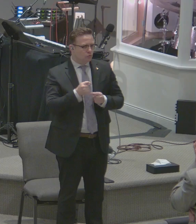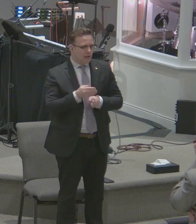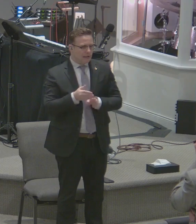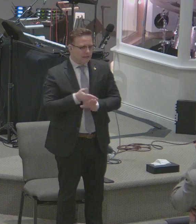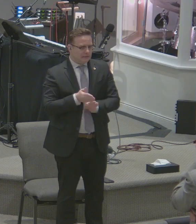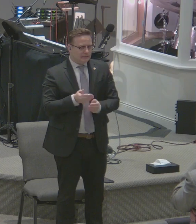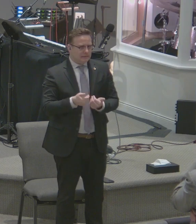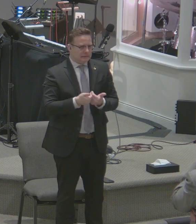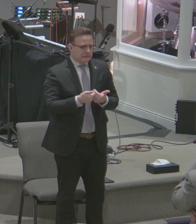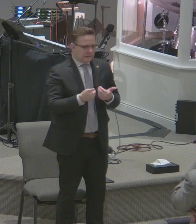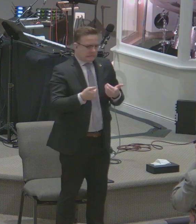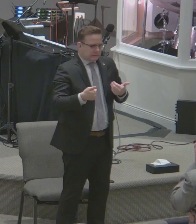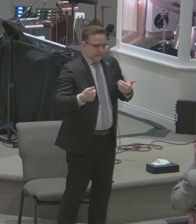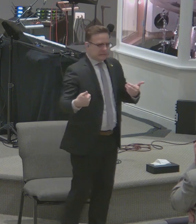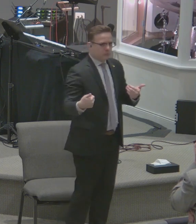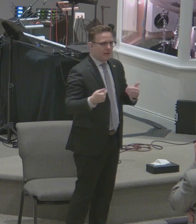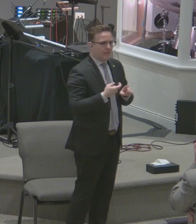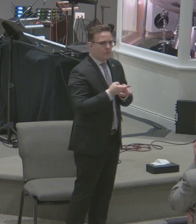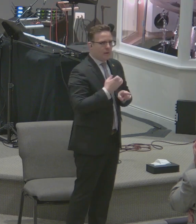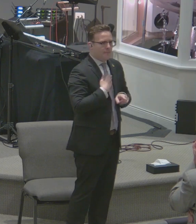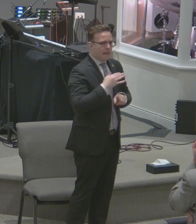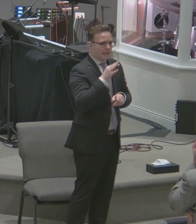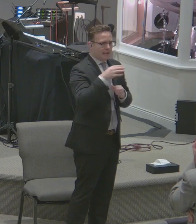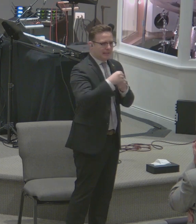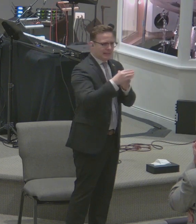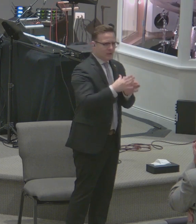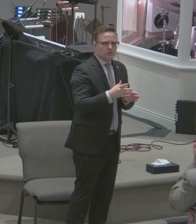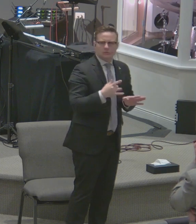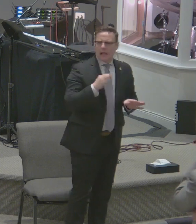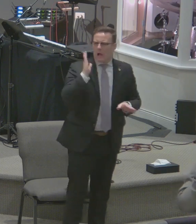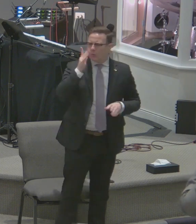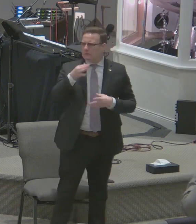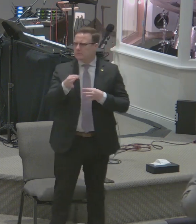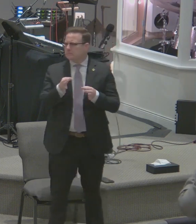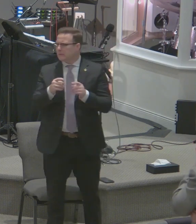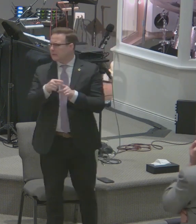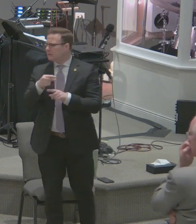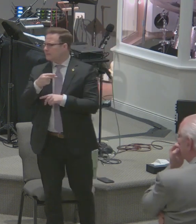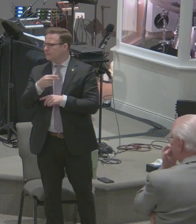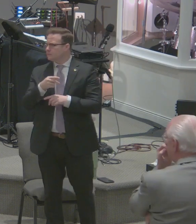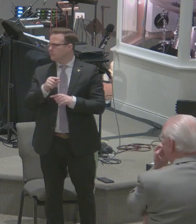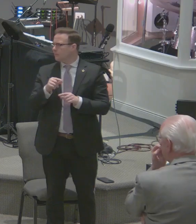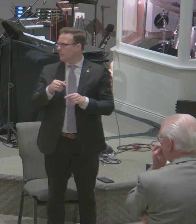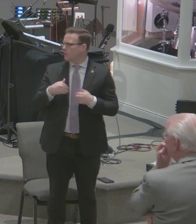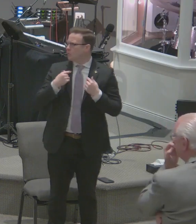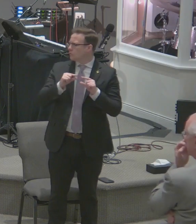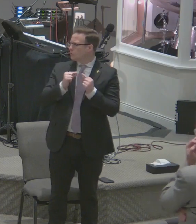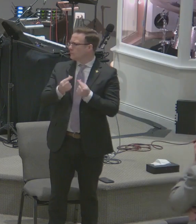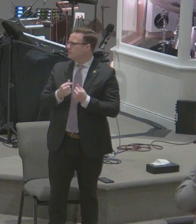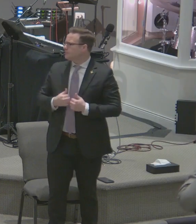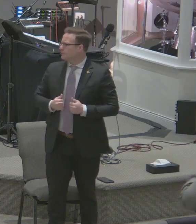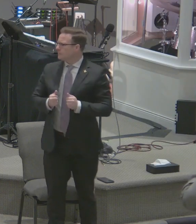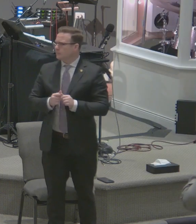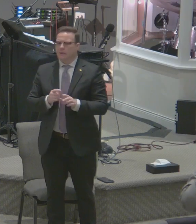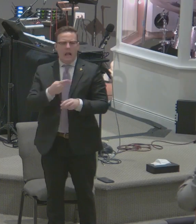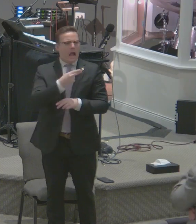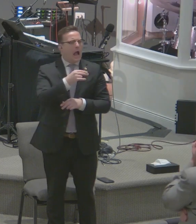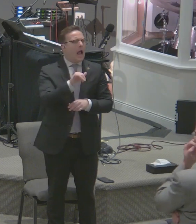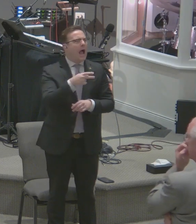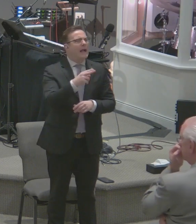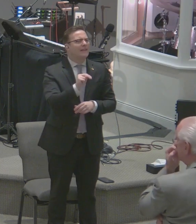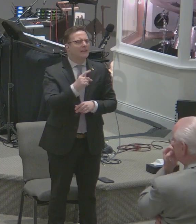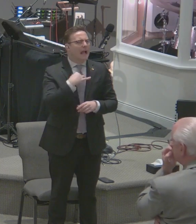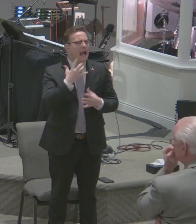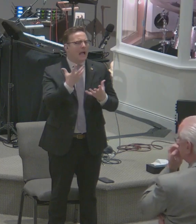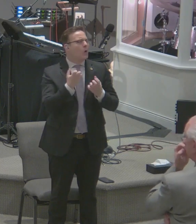I don't want you. I'm going to say this to Hyphen, and then we're going to pray together. We're not going to have a traditional altar call. Hyphen, I don't want